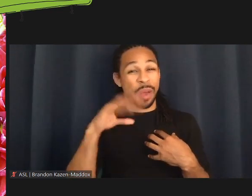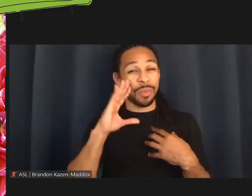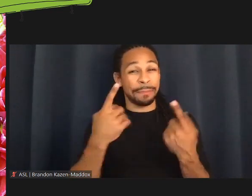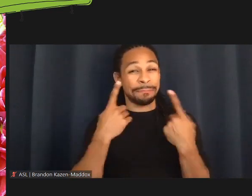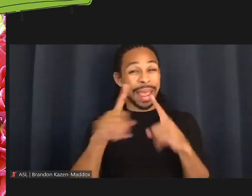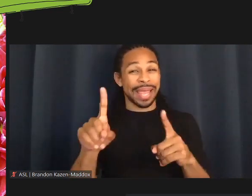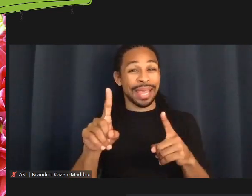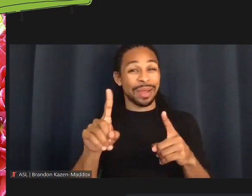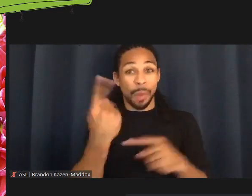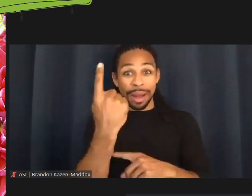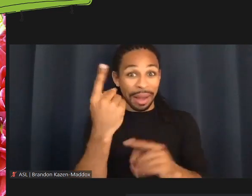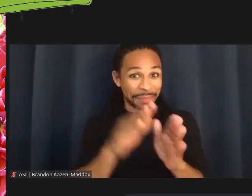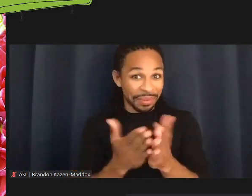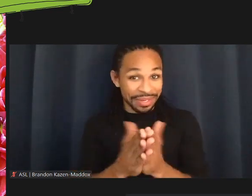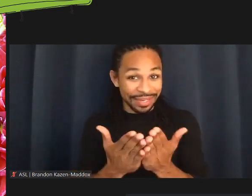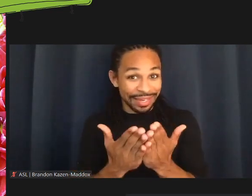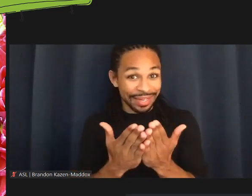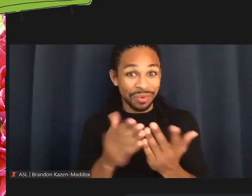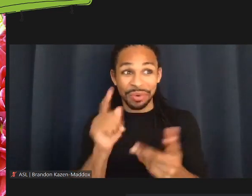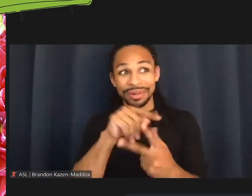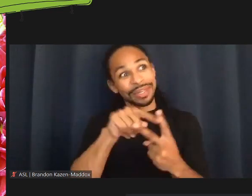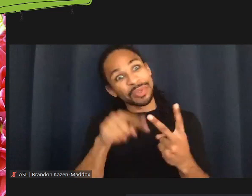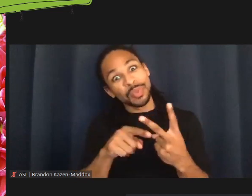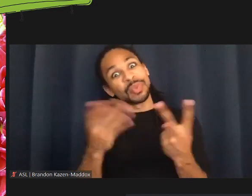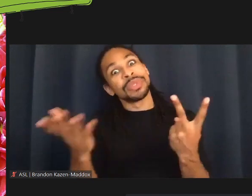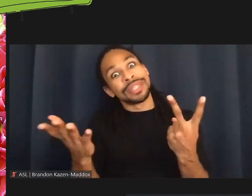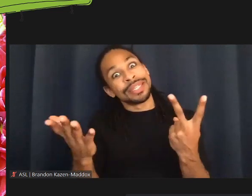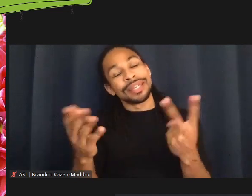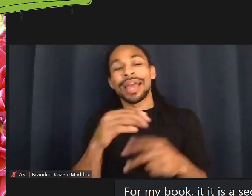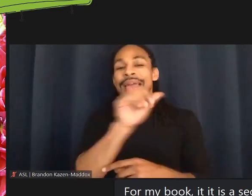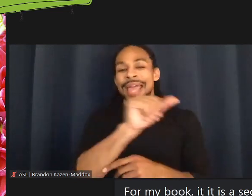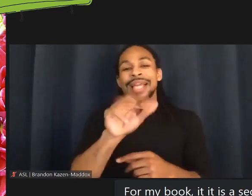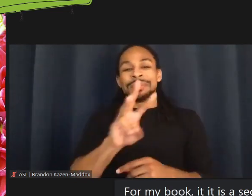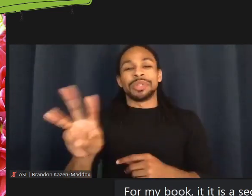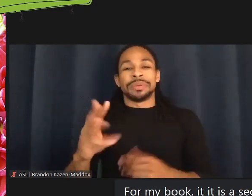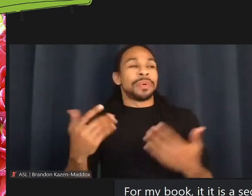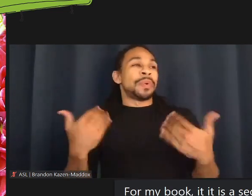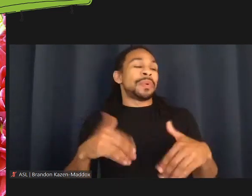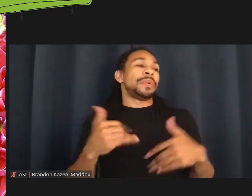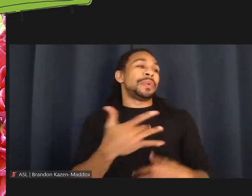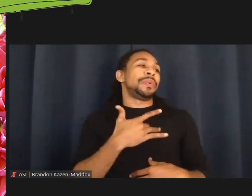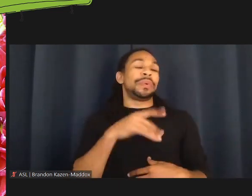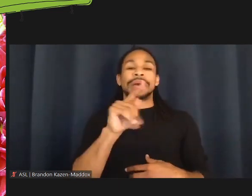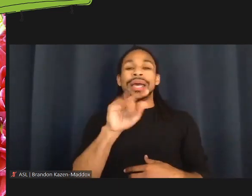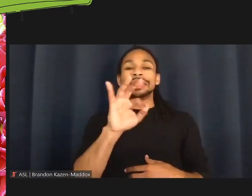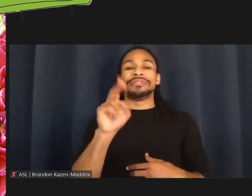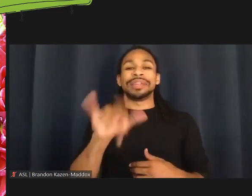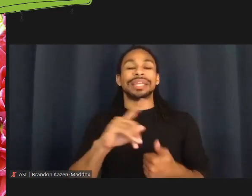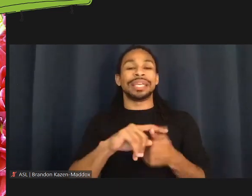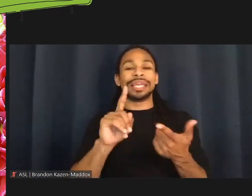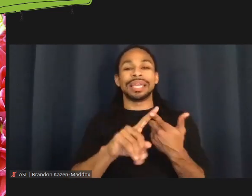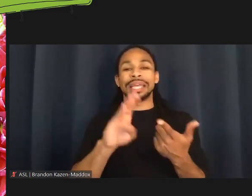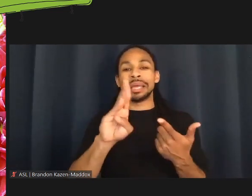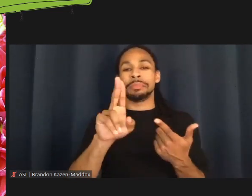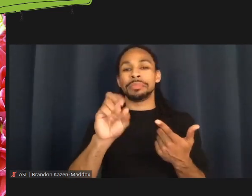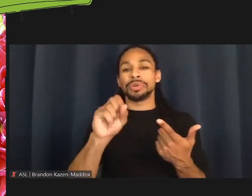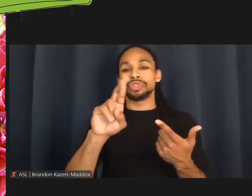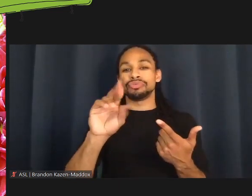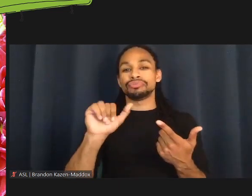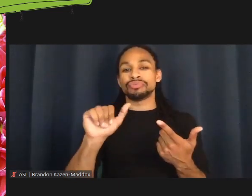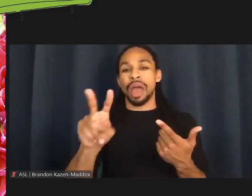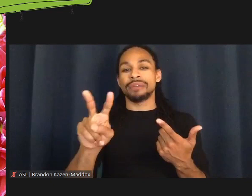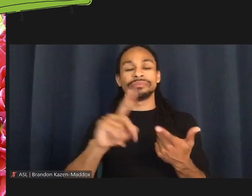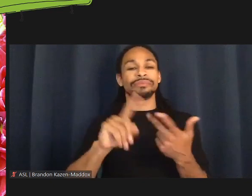one book, more or less 2. And AAWW, Tiffany, Bushra, Rob, especially, have nourished my